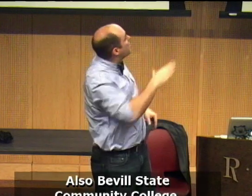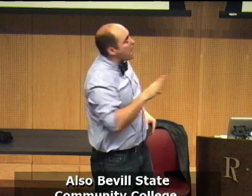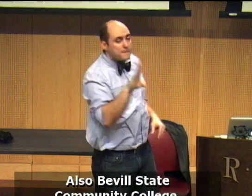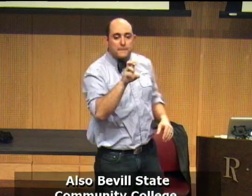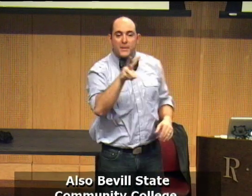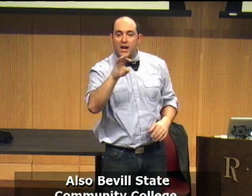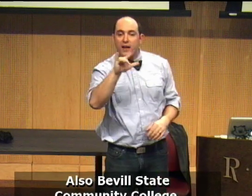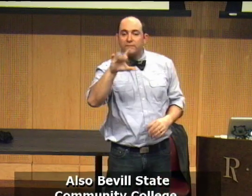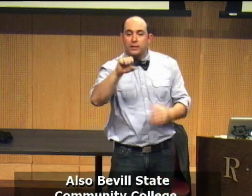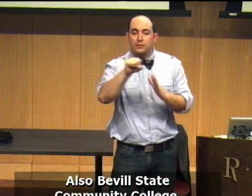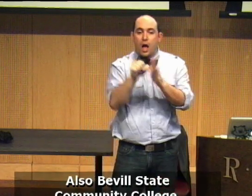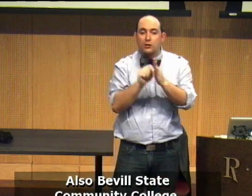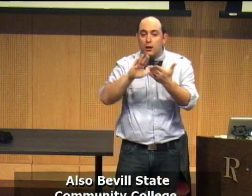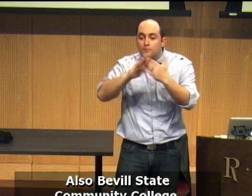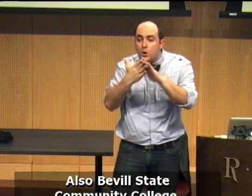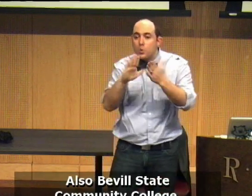Bellevue State Community College.